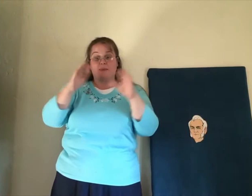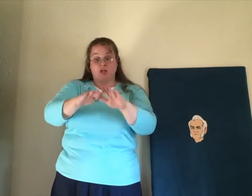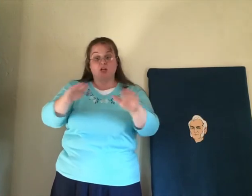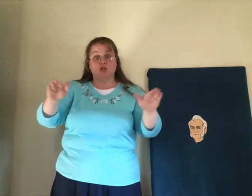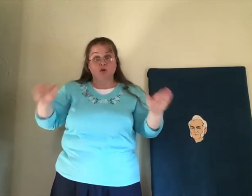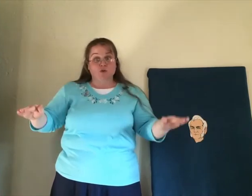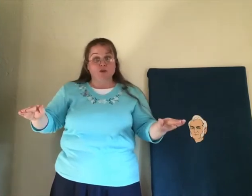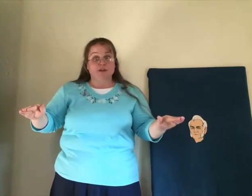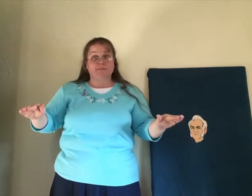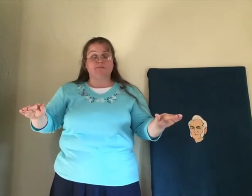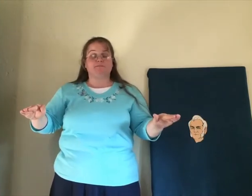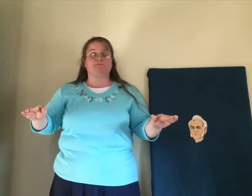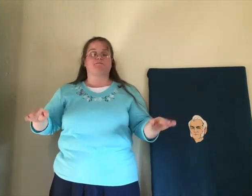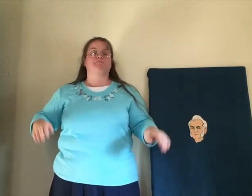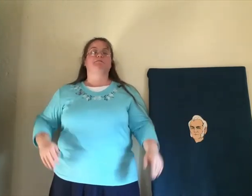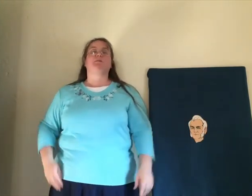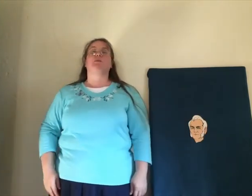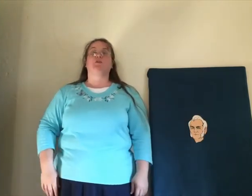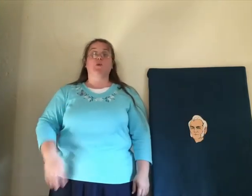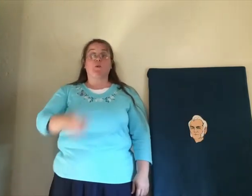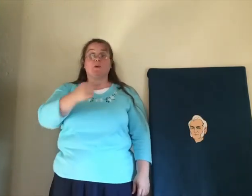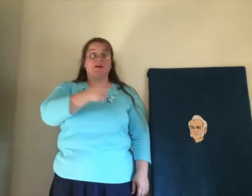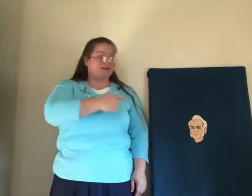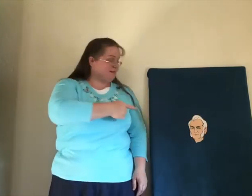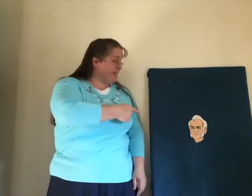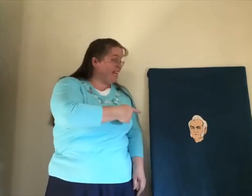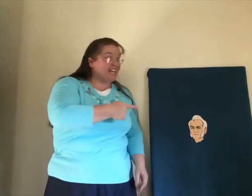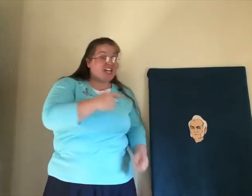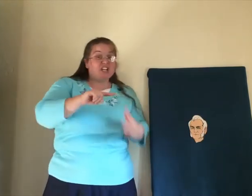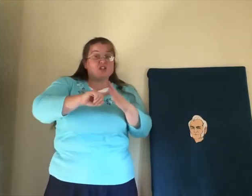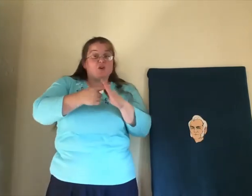George knew that he would need a big home for so many children.